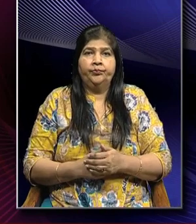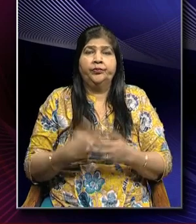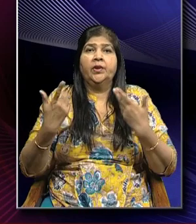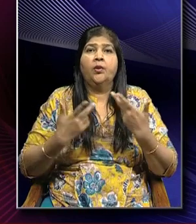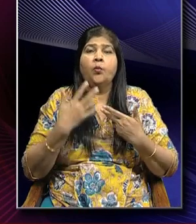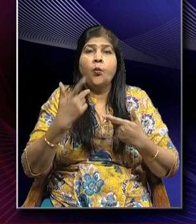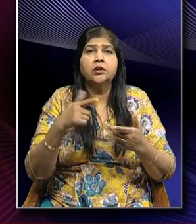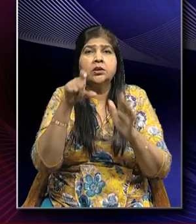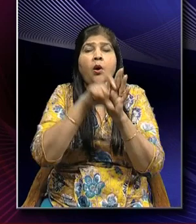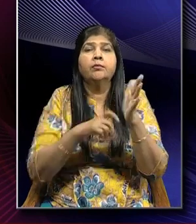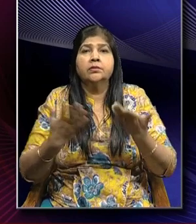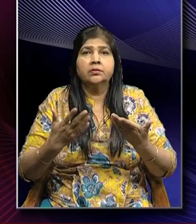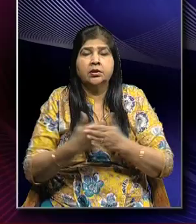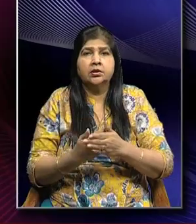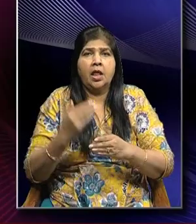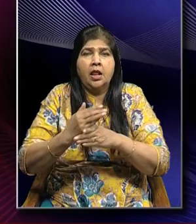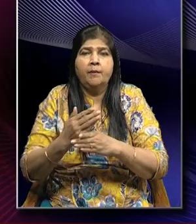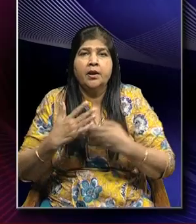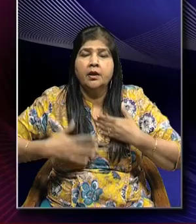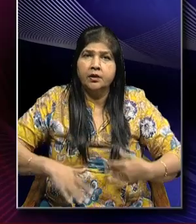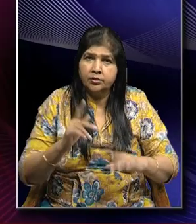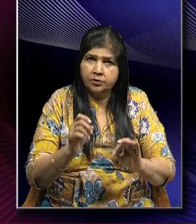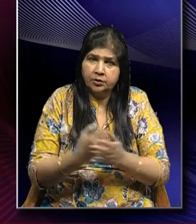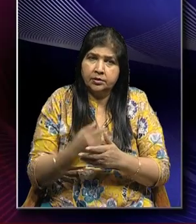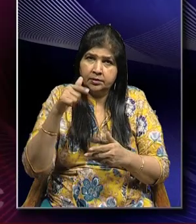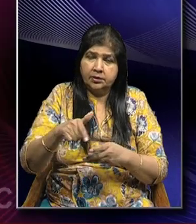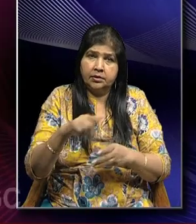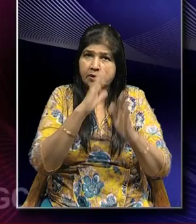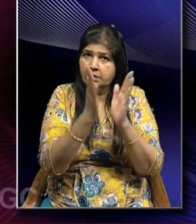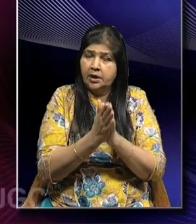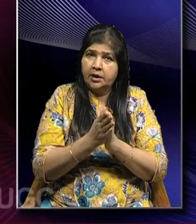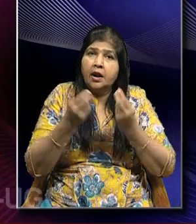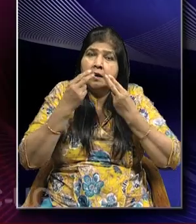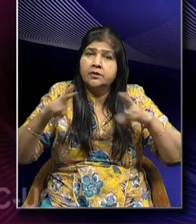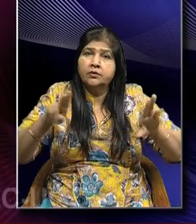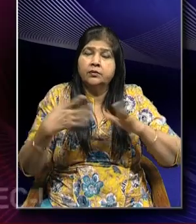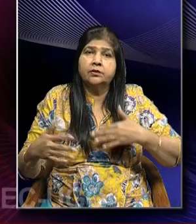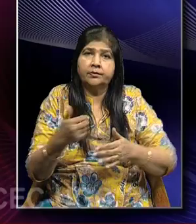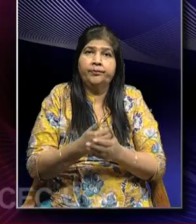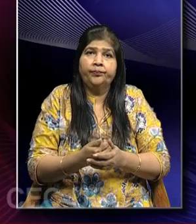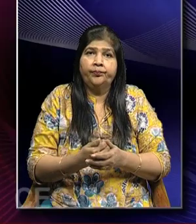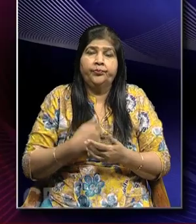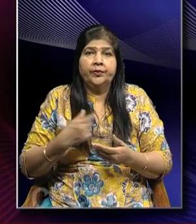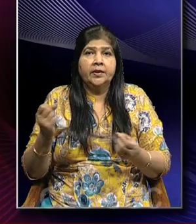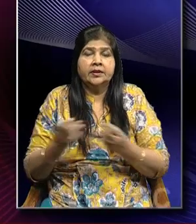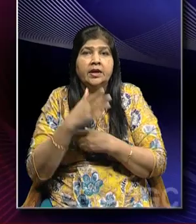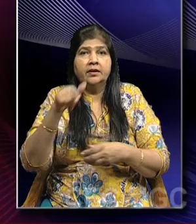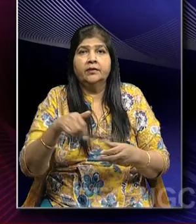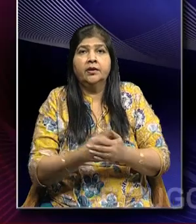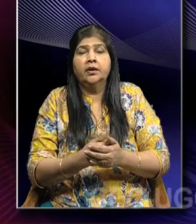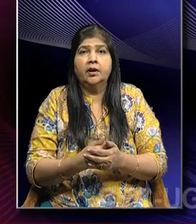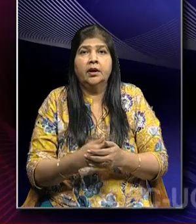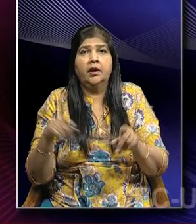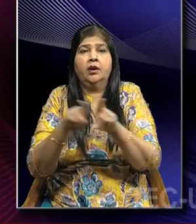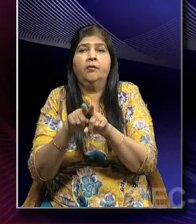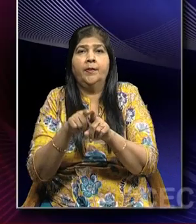what is the objective here? The limited assurance of this entire disclosure is going to be applicable on a comply